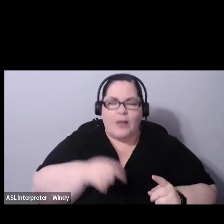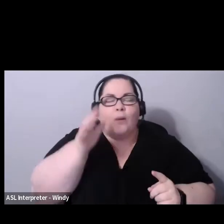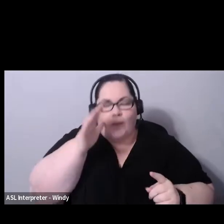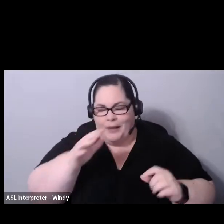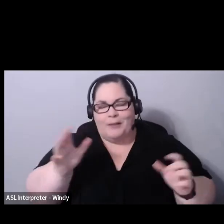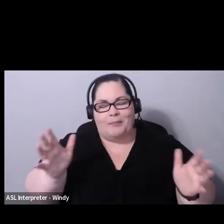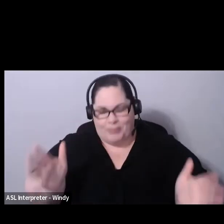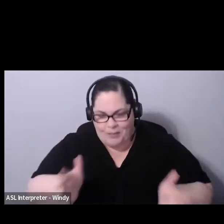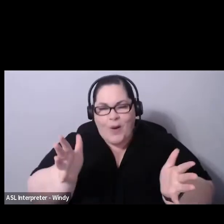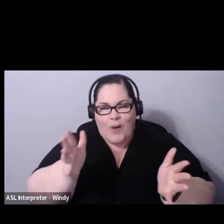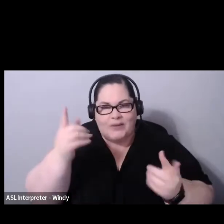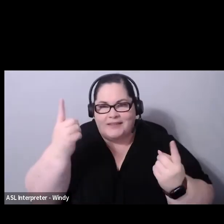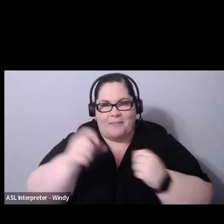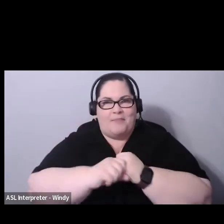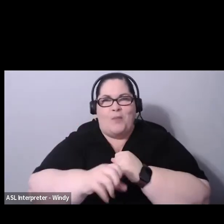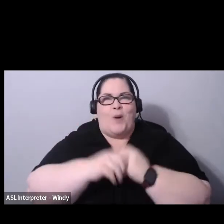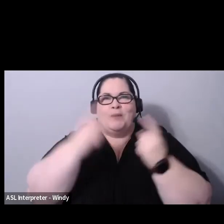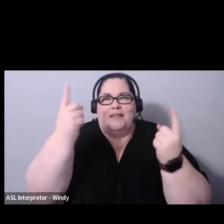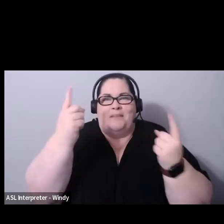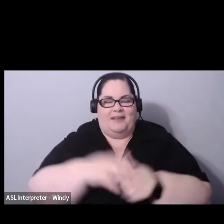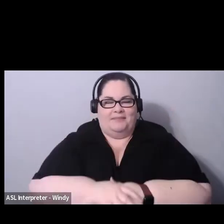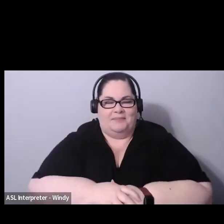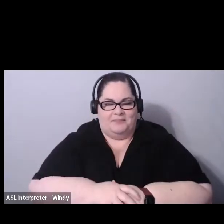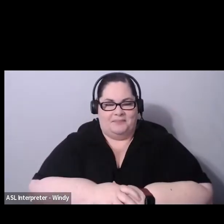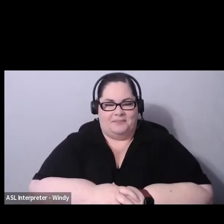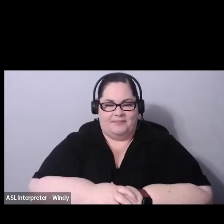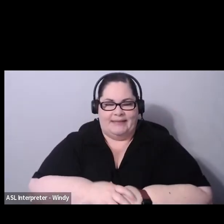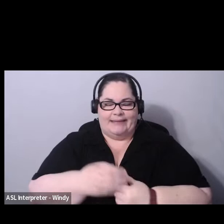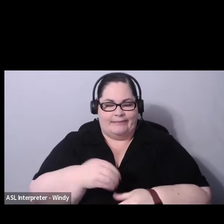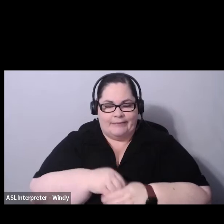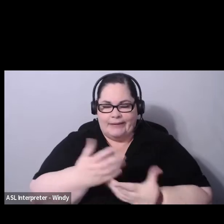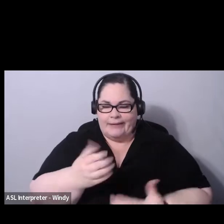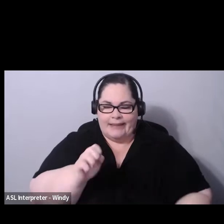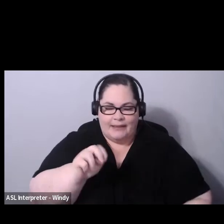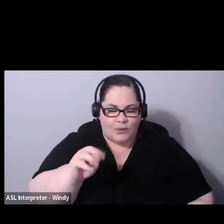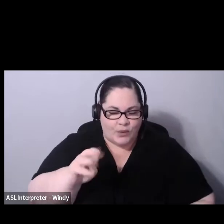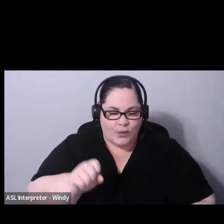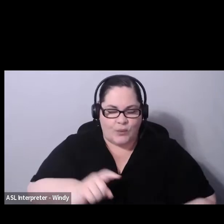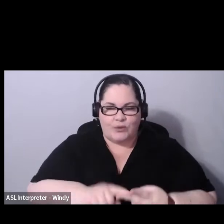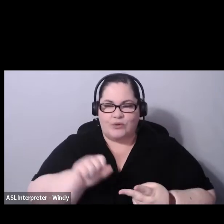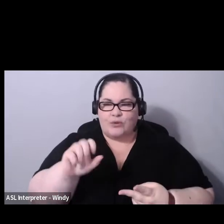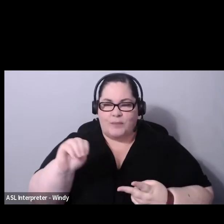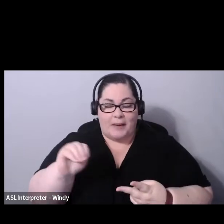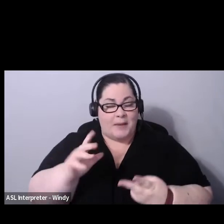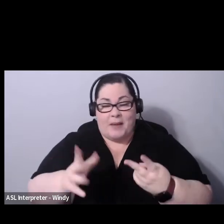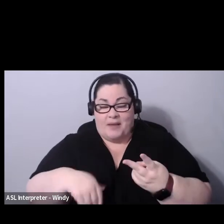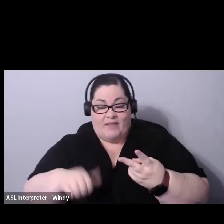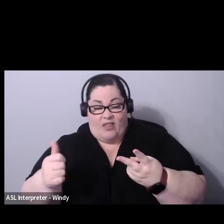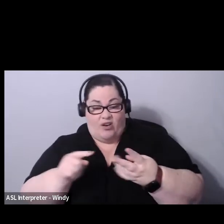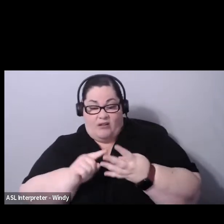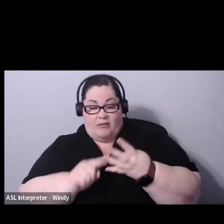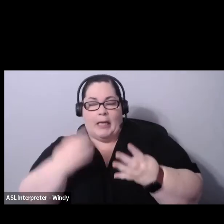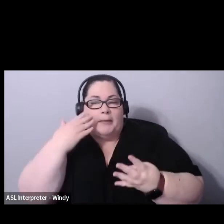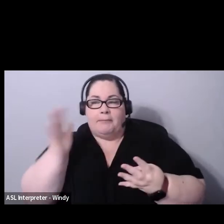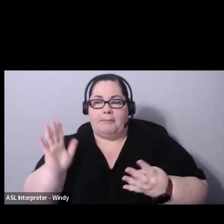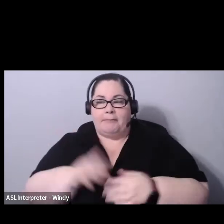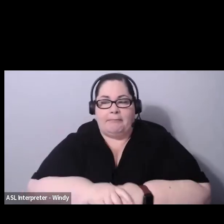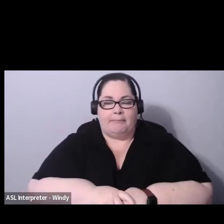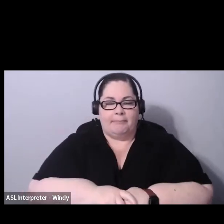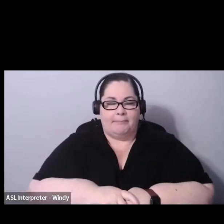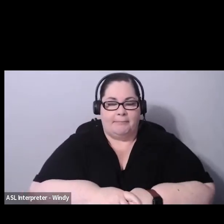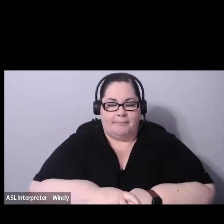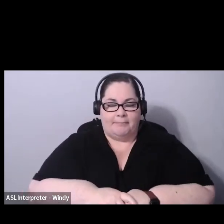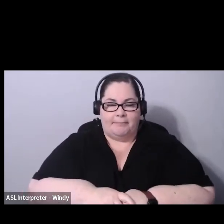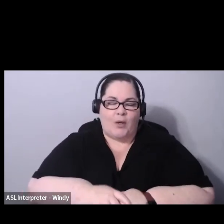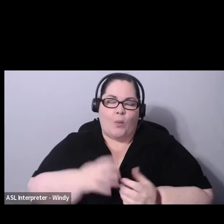this information through our emails and social media, but we may do something else. We'll keep